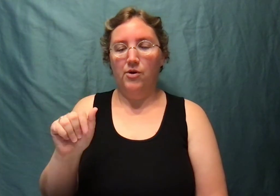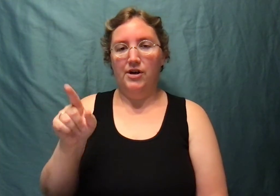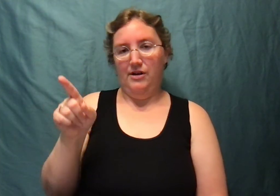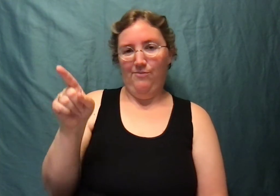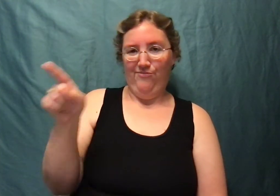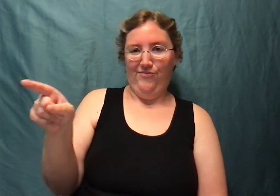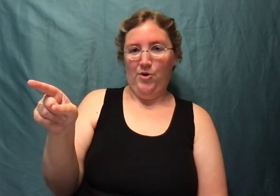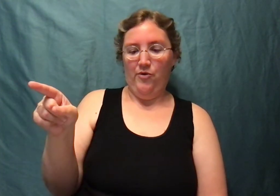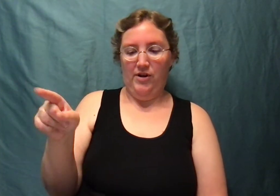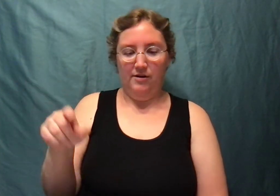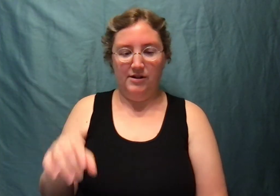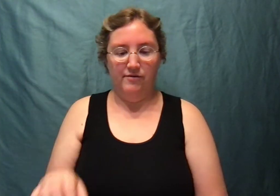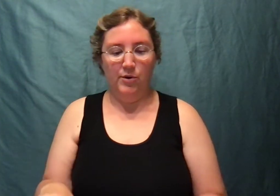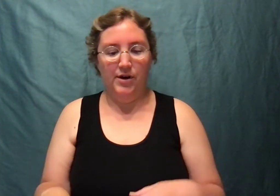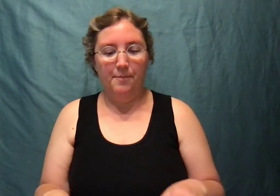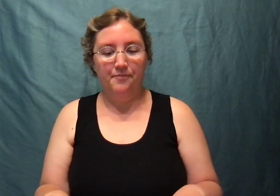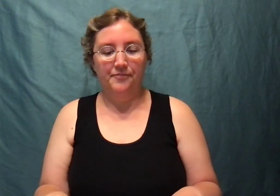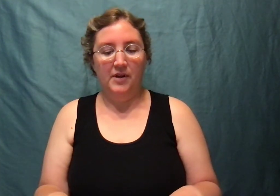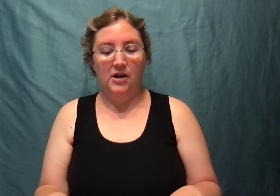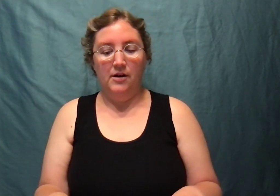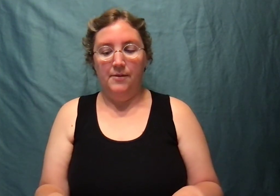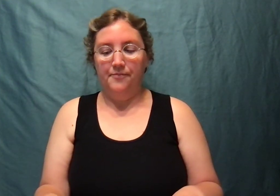Florida, over there, it's in Florida.